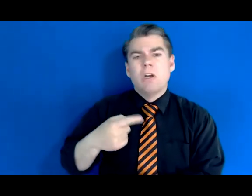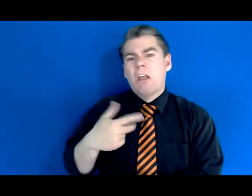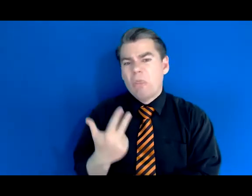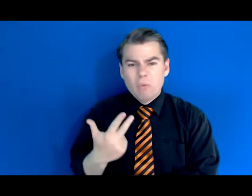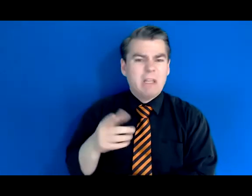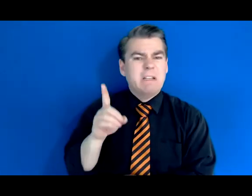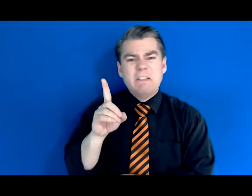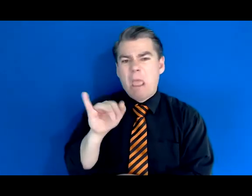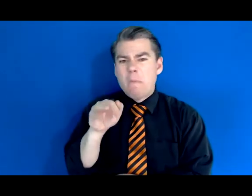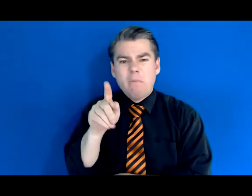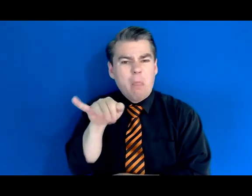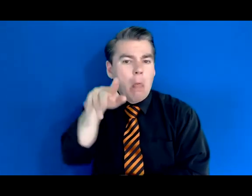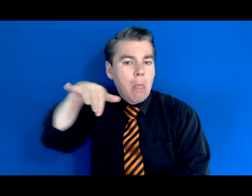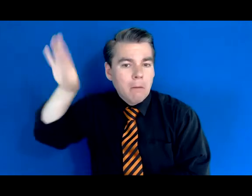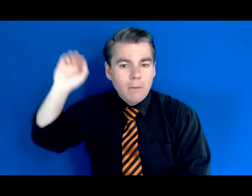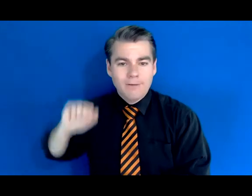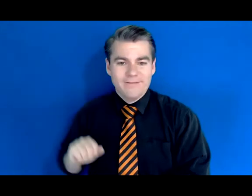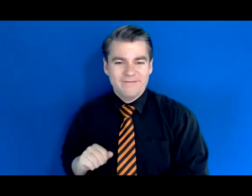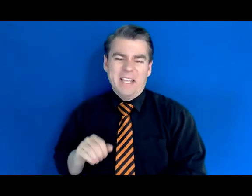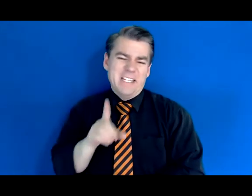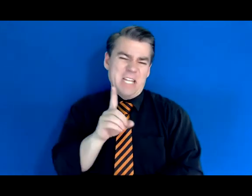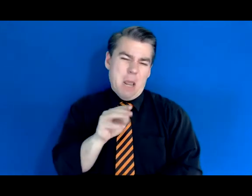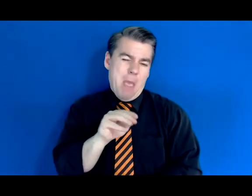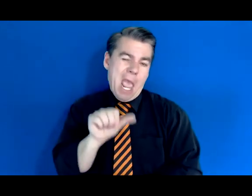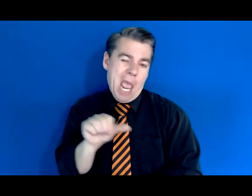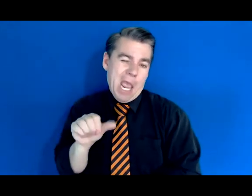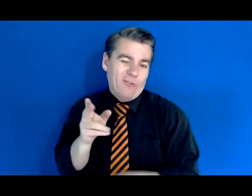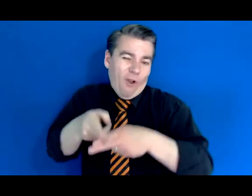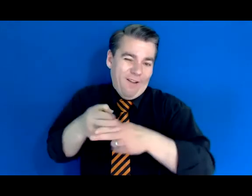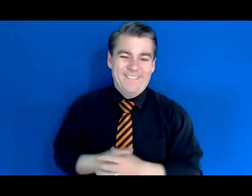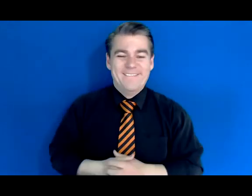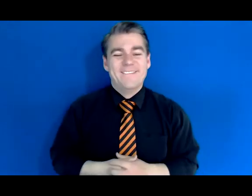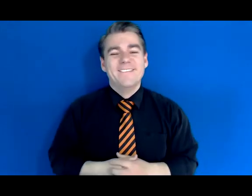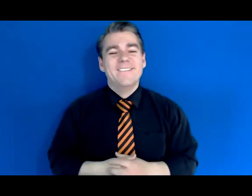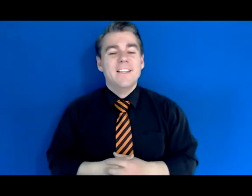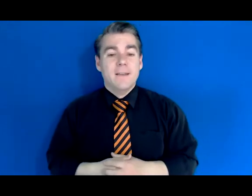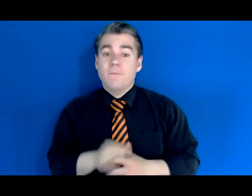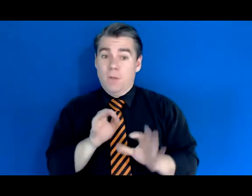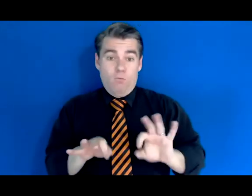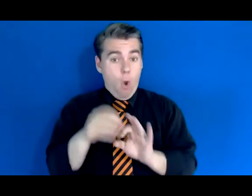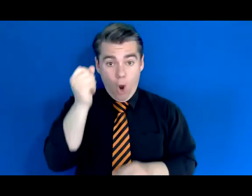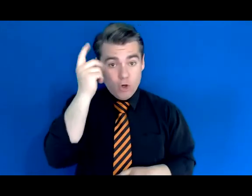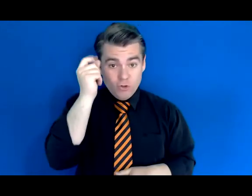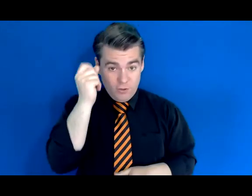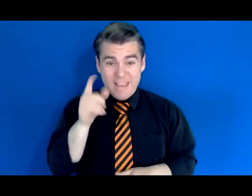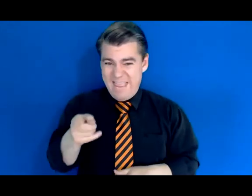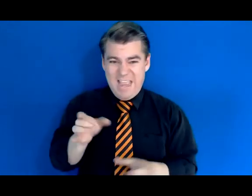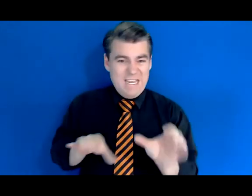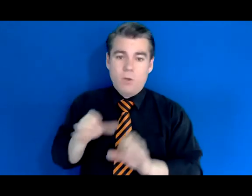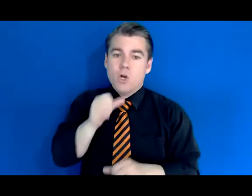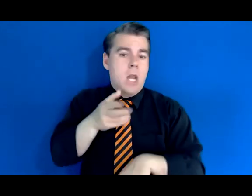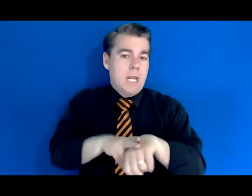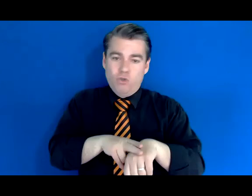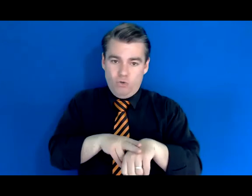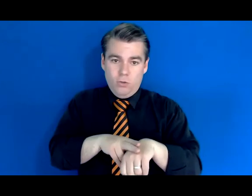1,3-dimethylmelamine. That's why we call it DMAA. It's important to understand that this chemical is not natural but